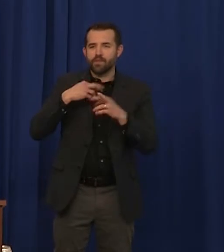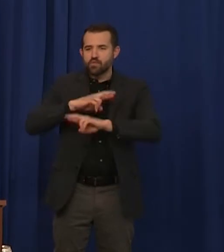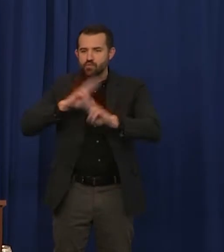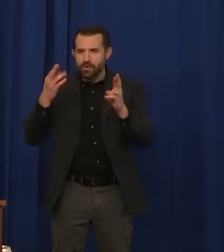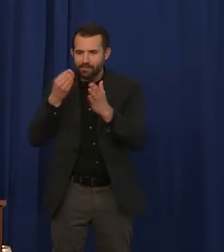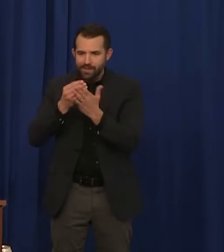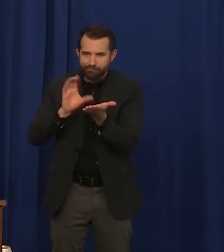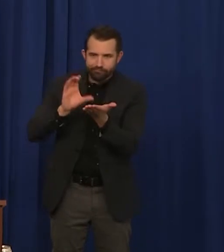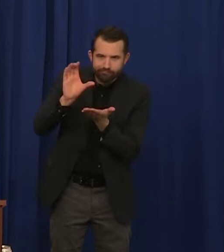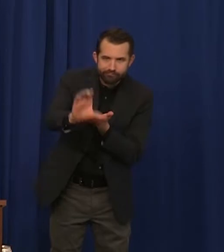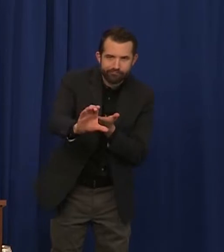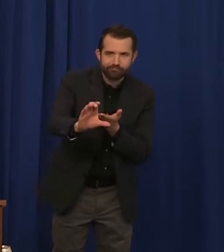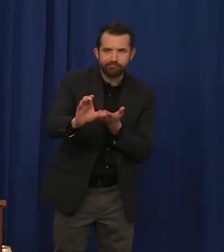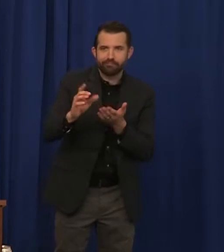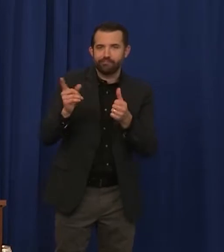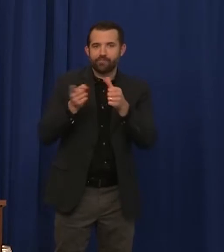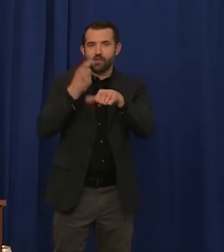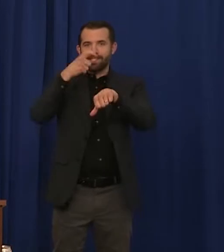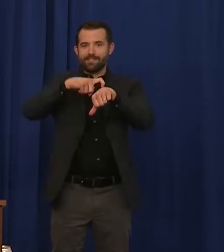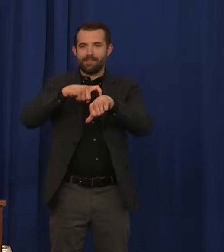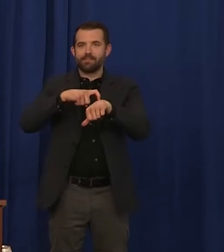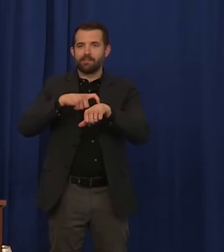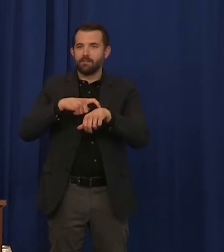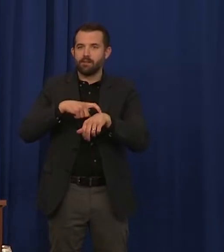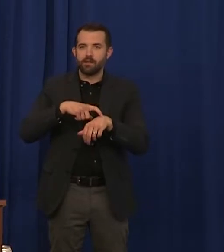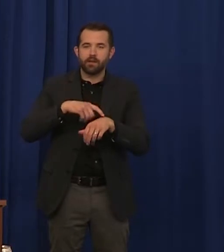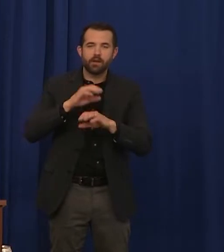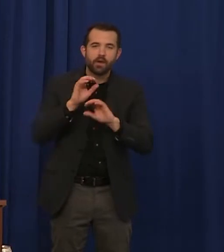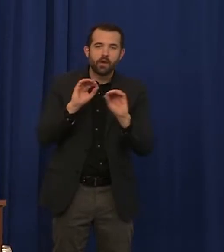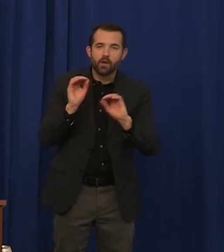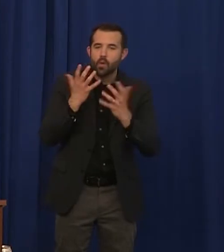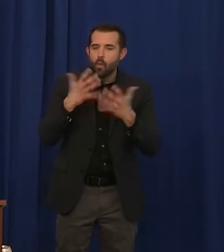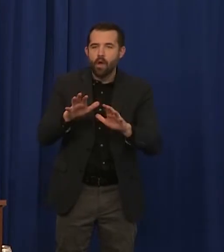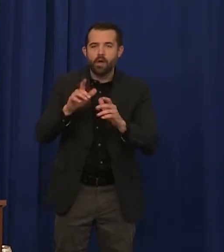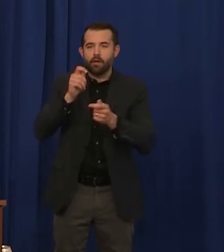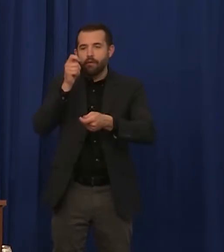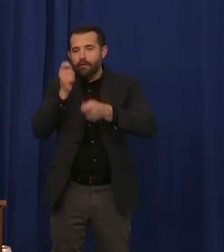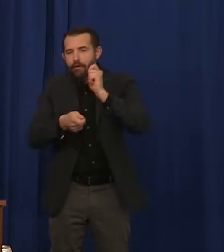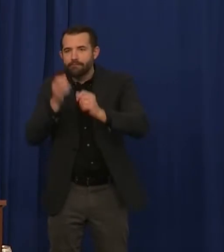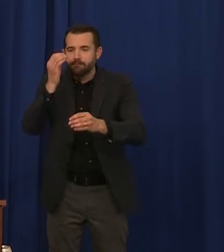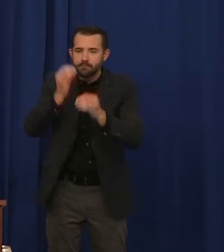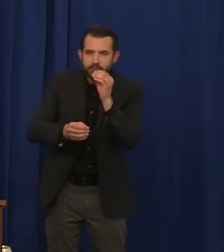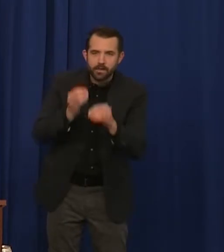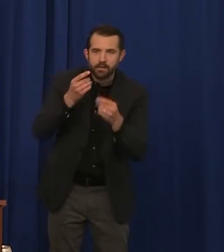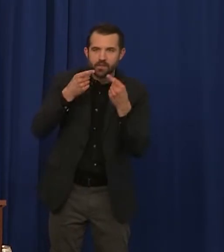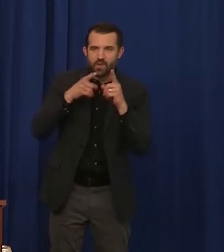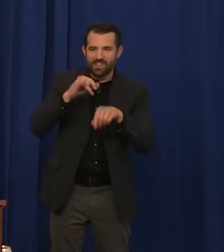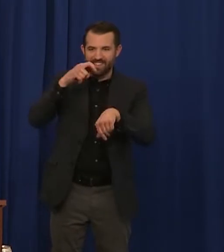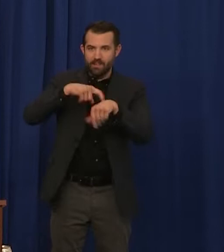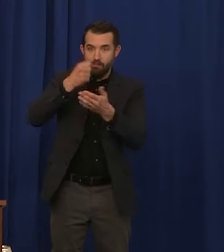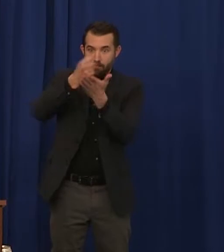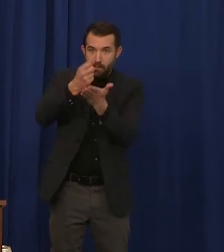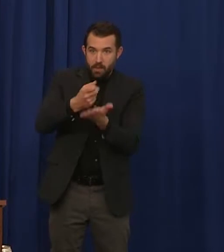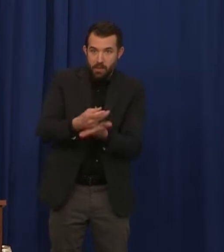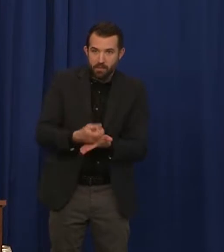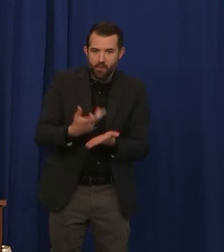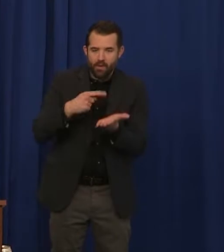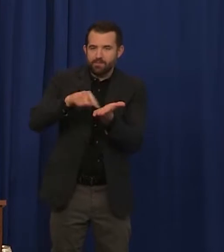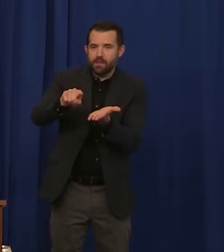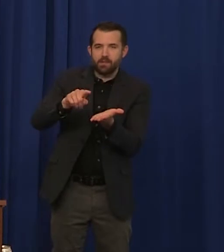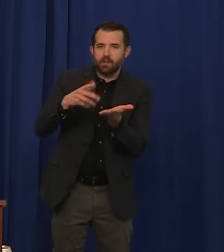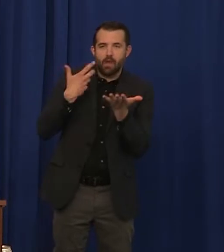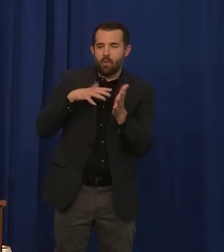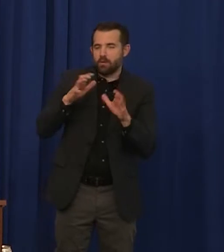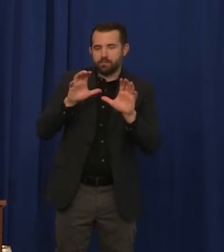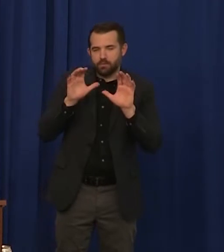rework the system as we move along. I believe strongly that our approach will deliver accurate benefits